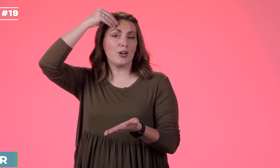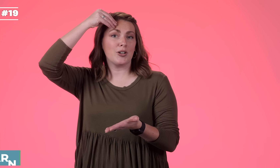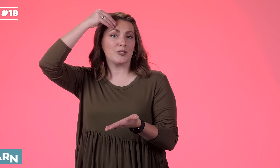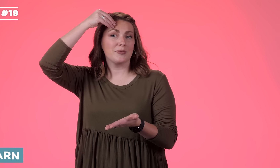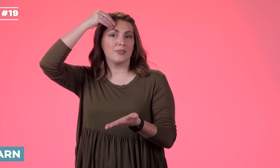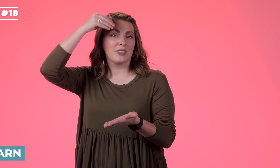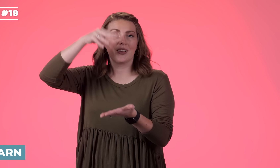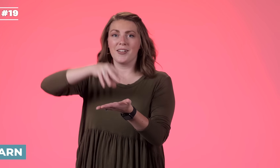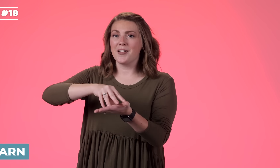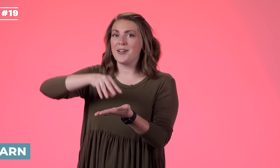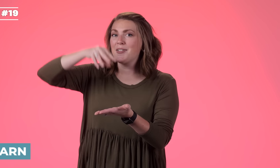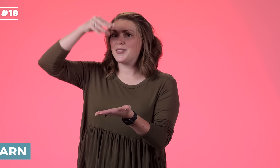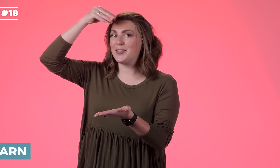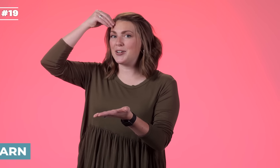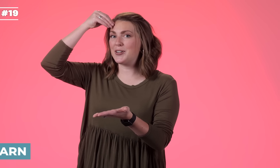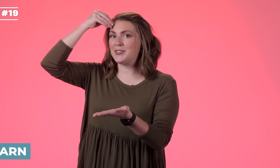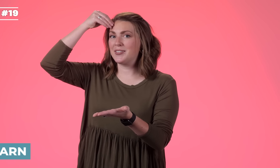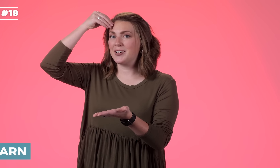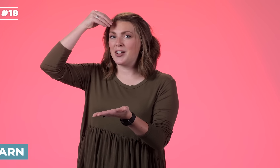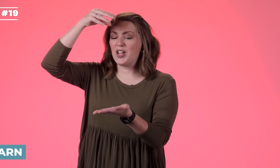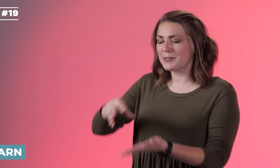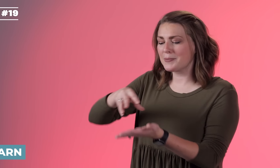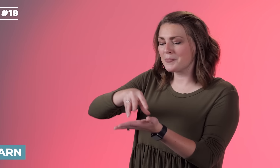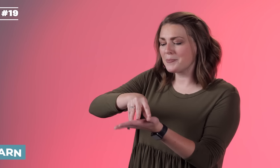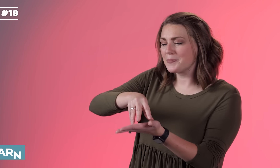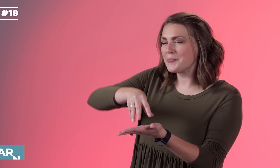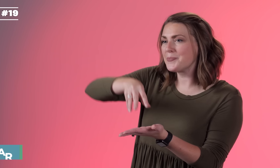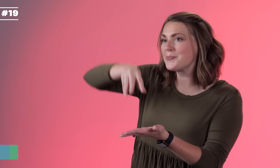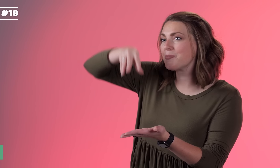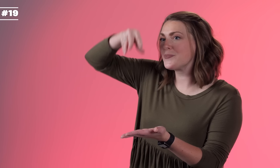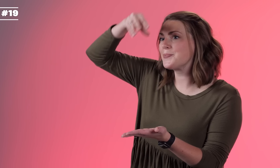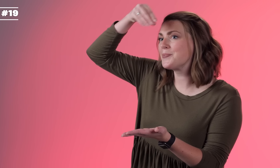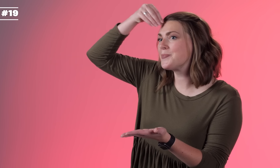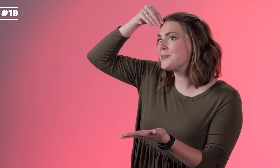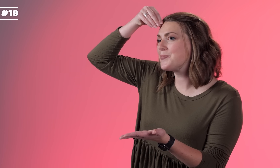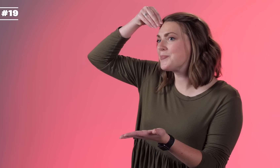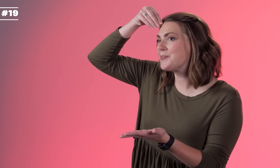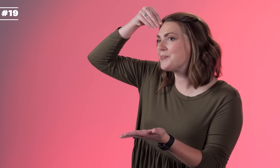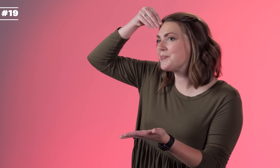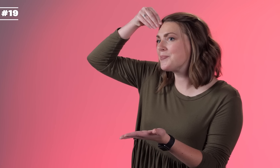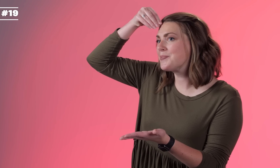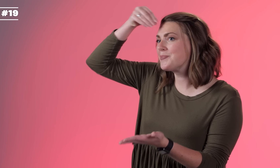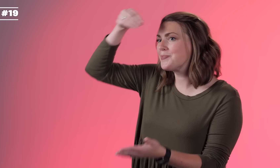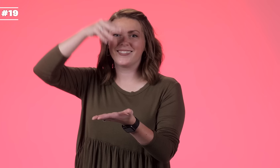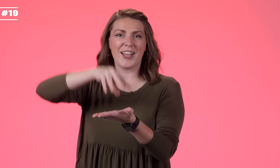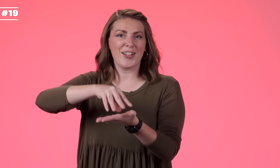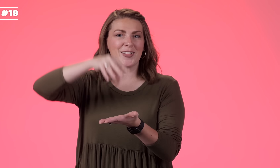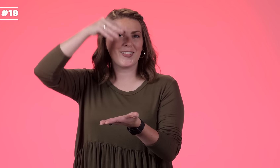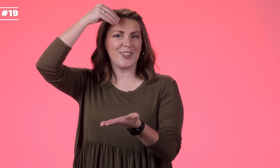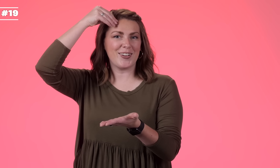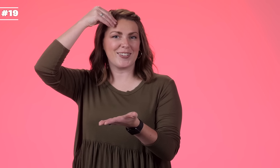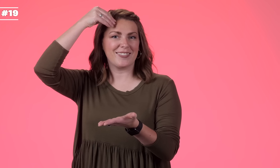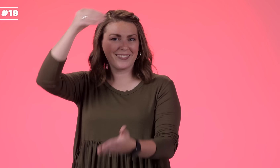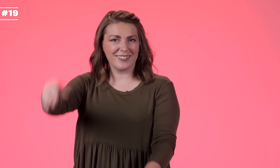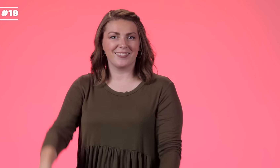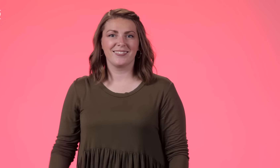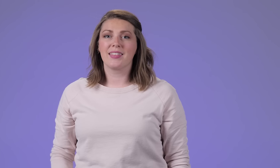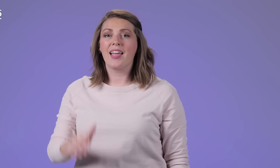Learn. Learn. You're picking up something and putting it in your head. Learn.